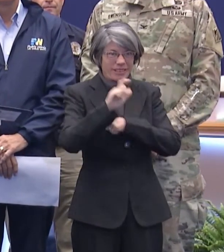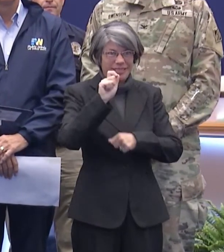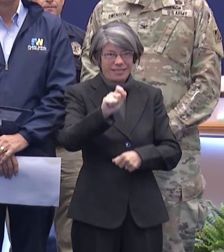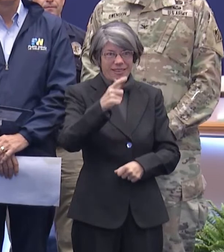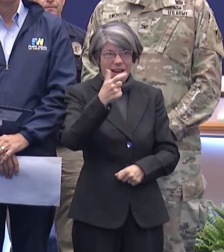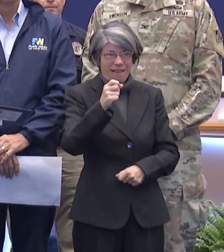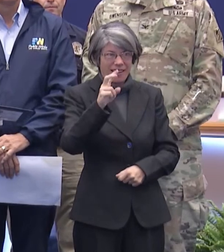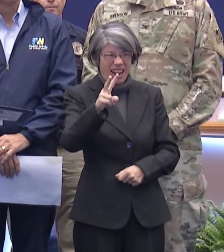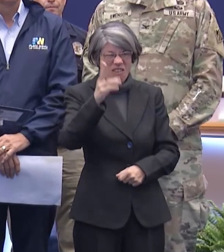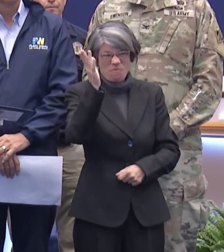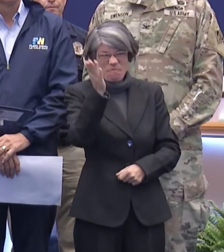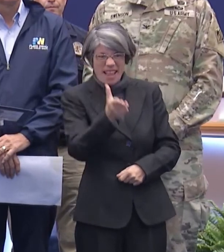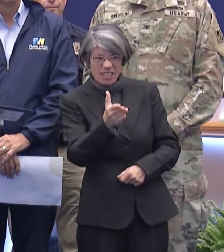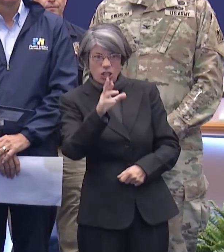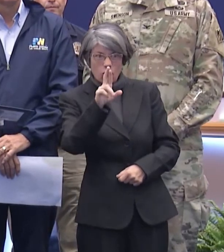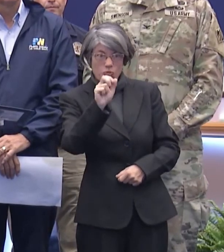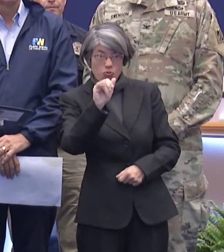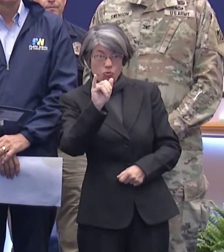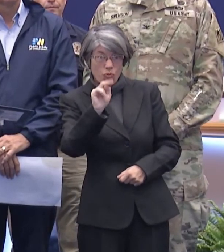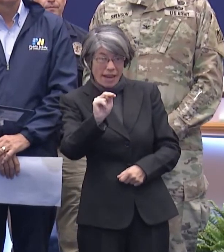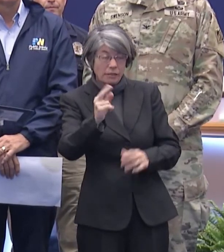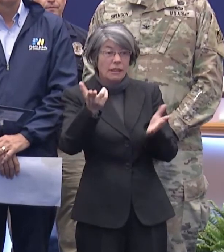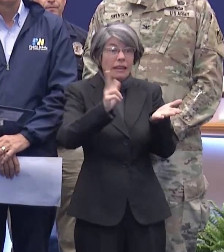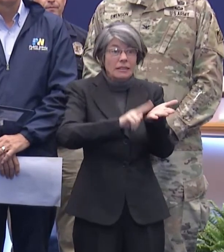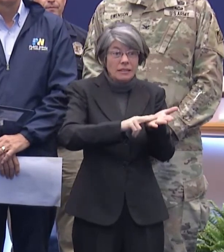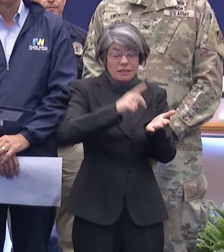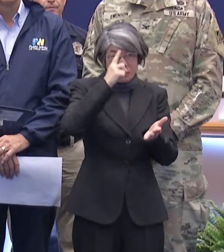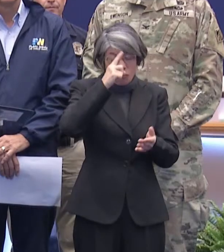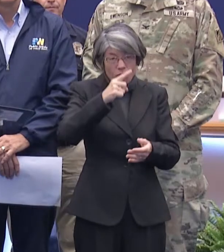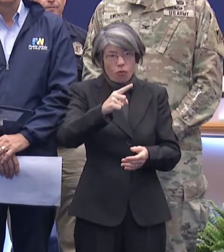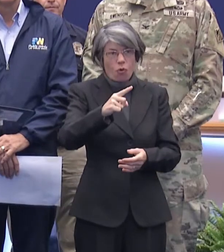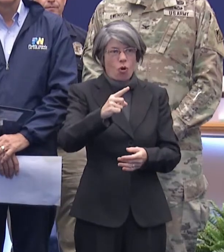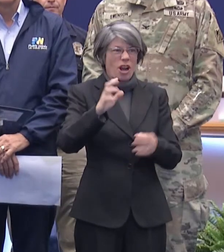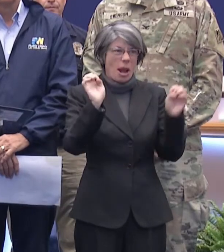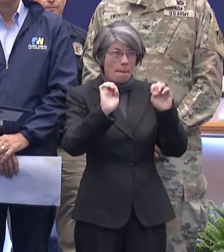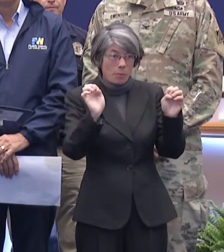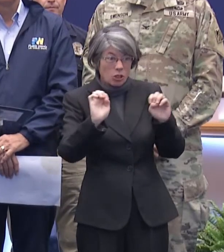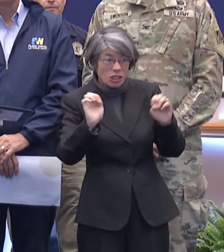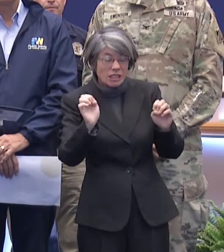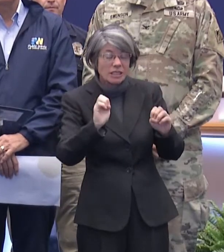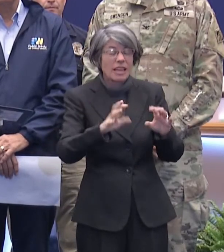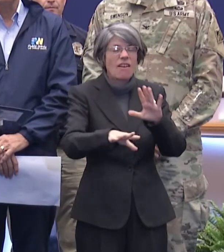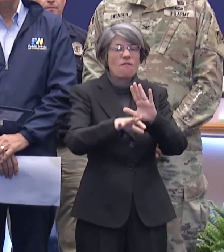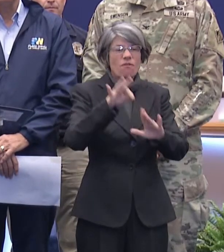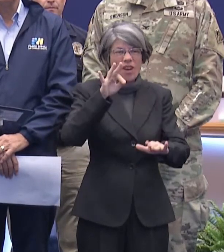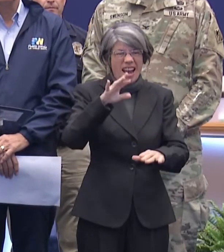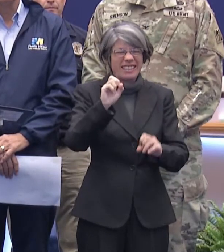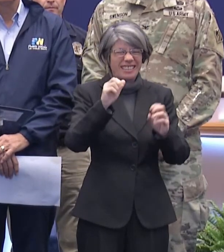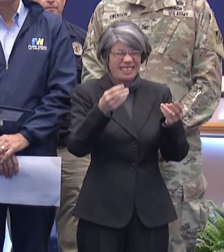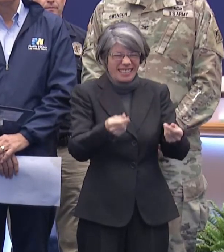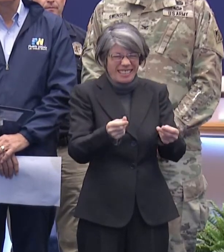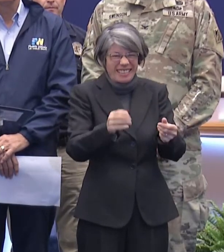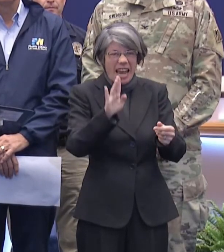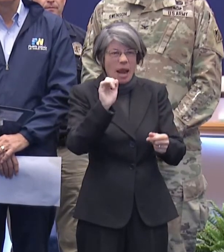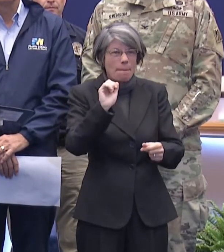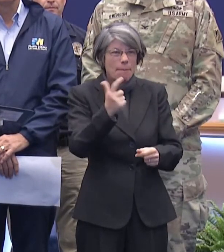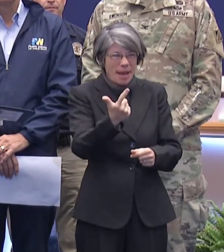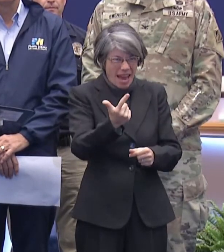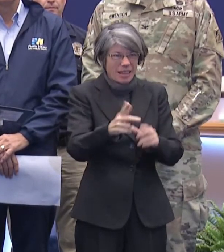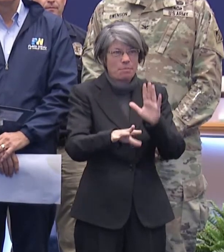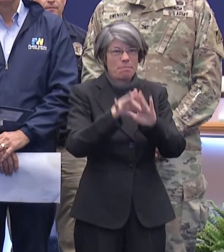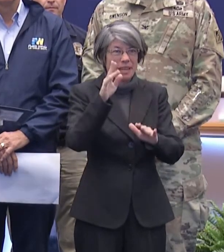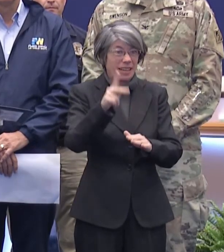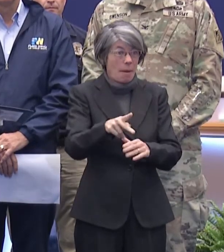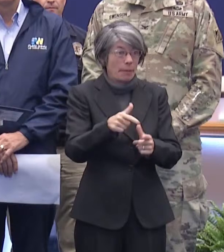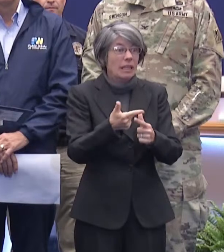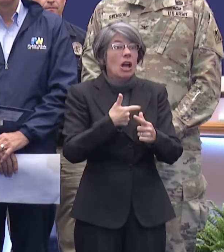ready.lacounty.gov/rain to sign up for emergency alerts, get preparedness tips, and find sandbag pickup locations. Rain is